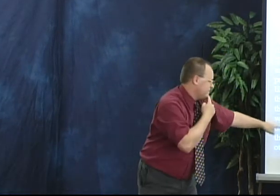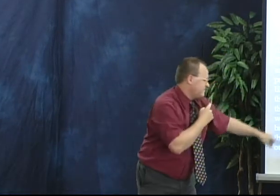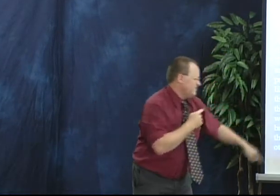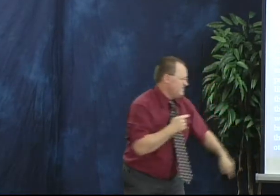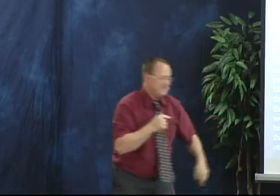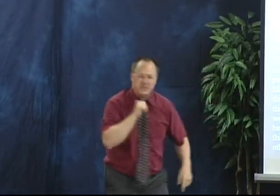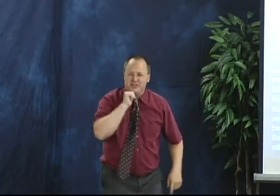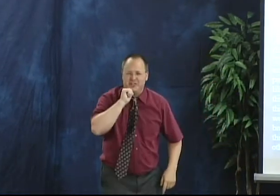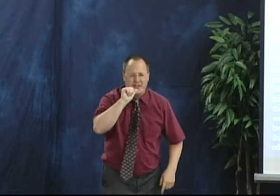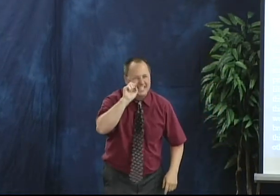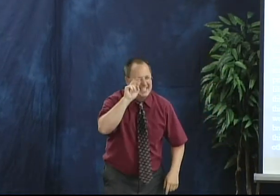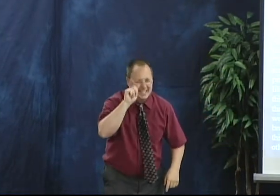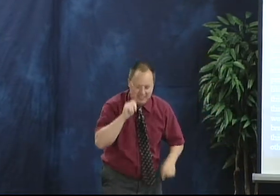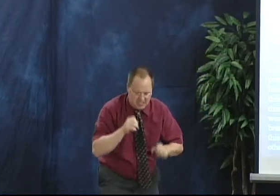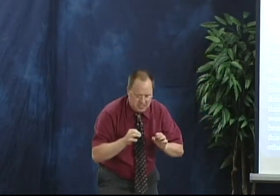and stood far off.